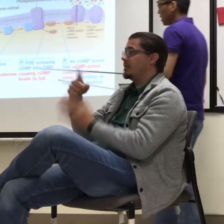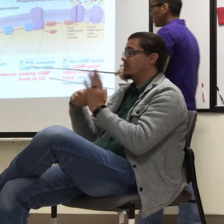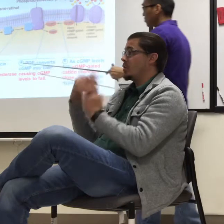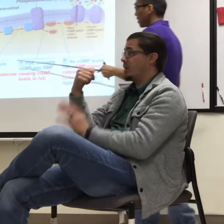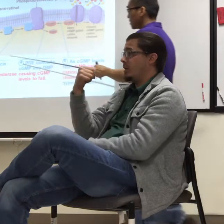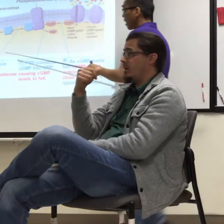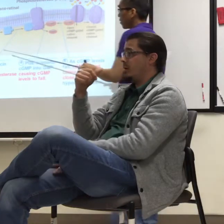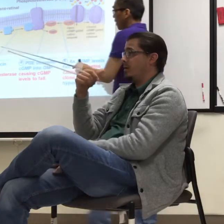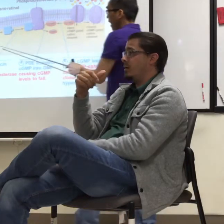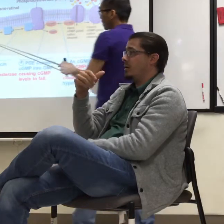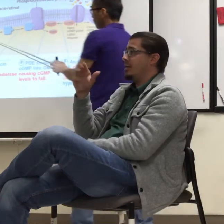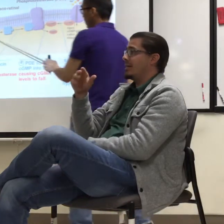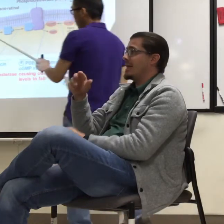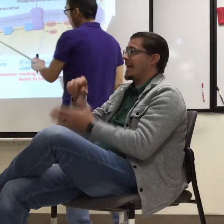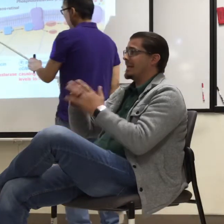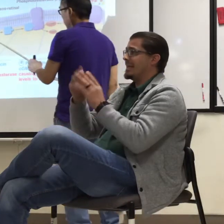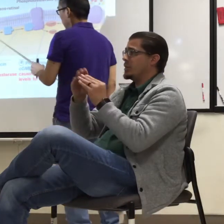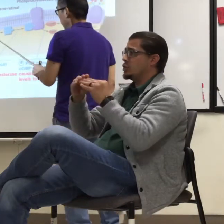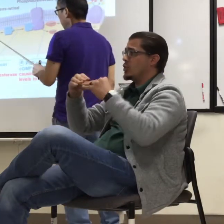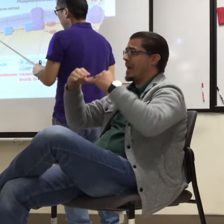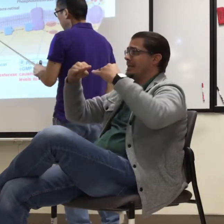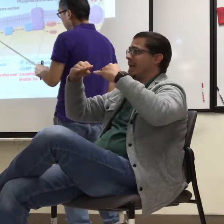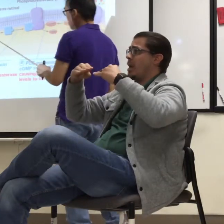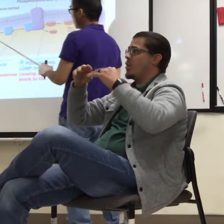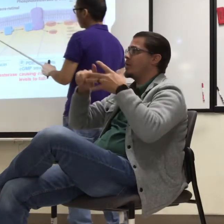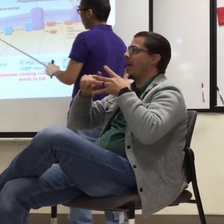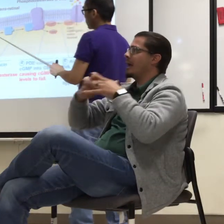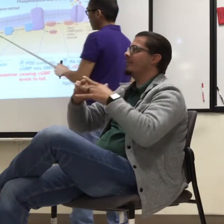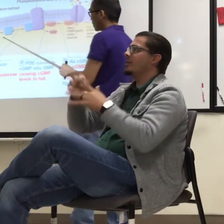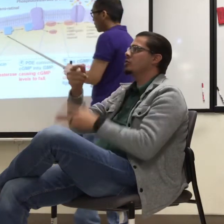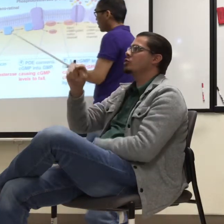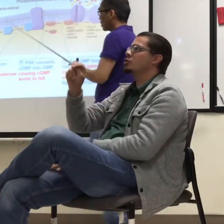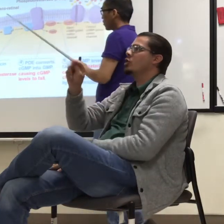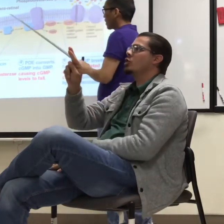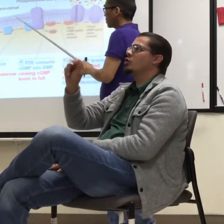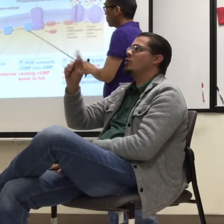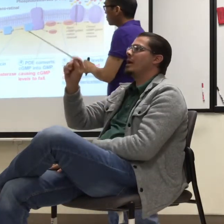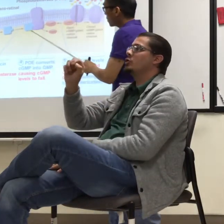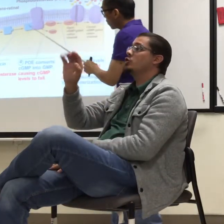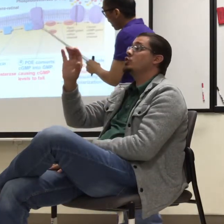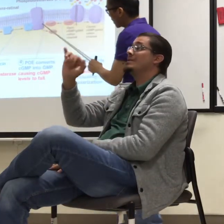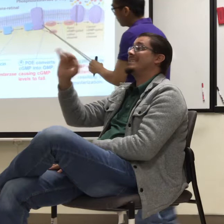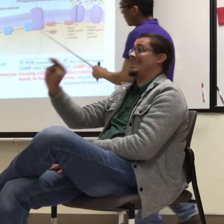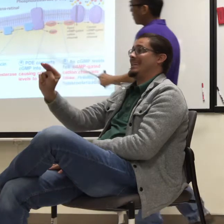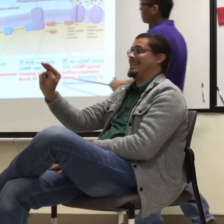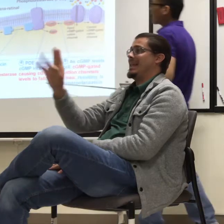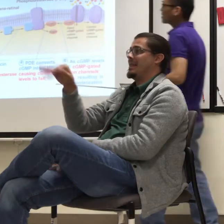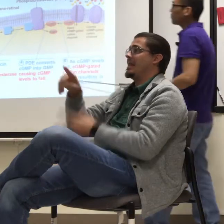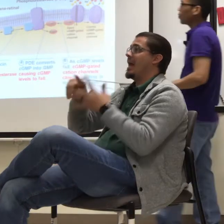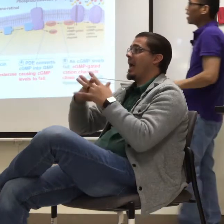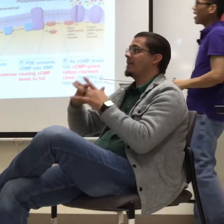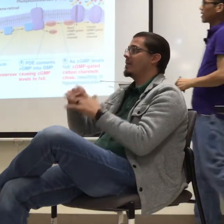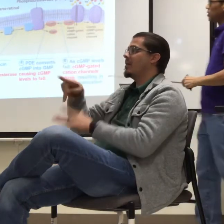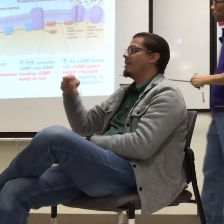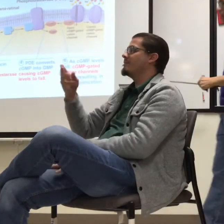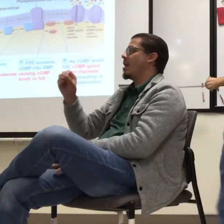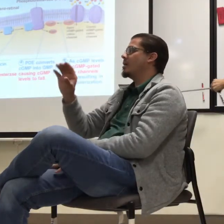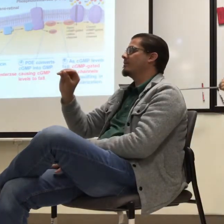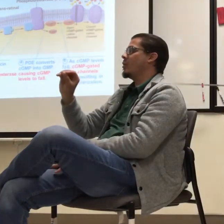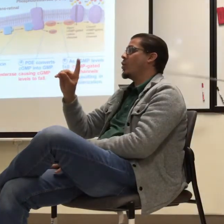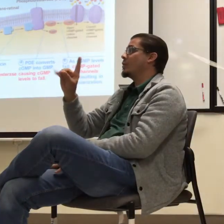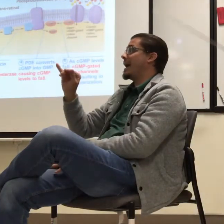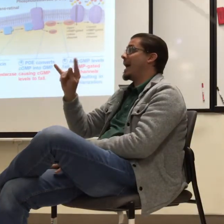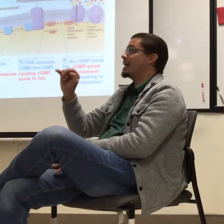Skeleton key straightens out. That activates the transducin, which is a G protein. Transducin will activate a